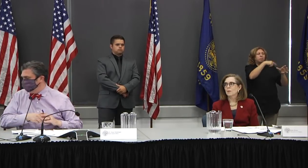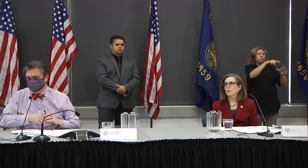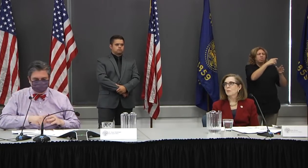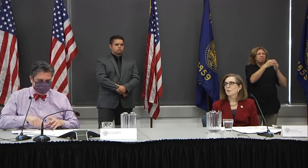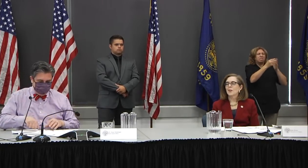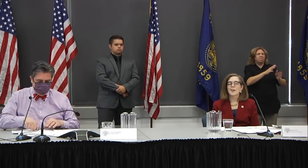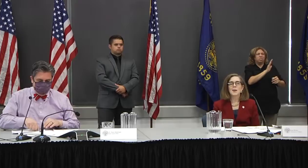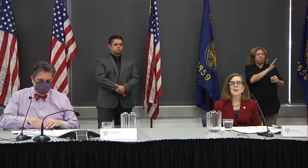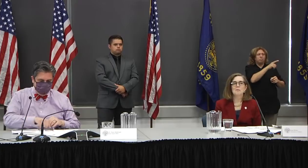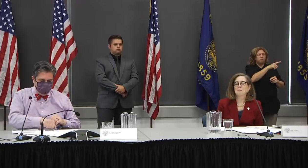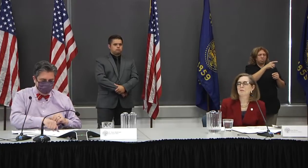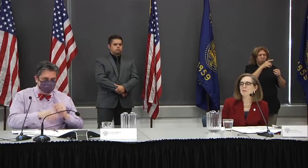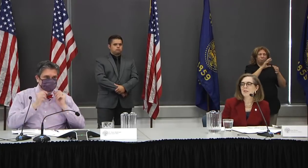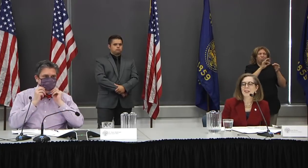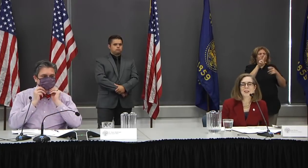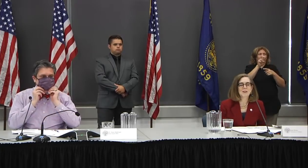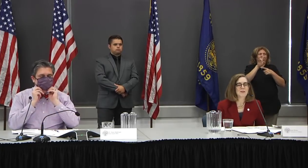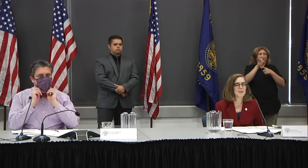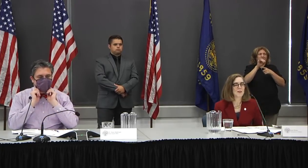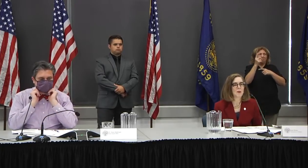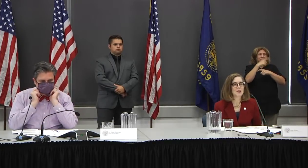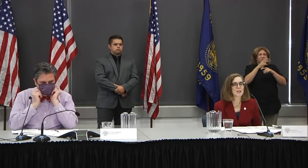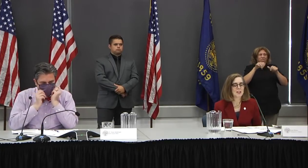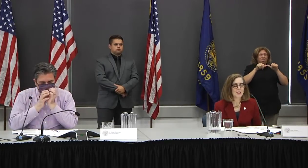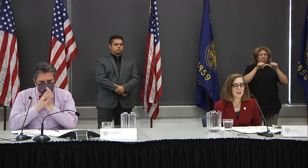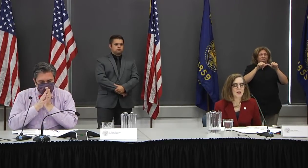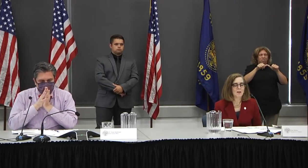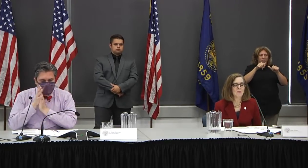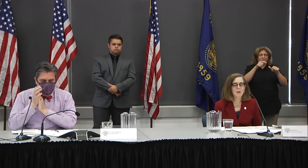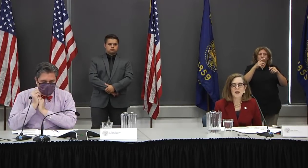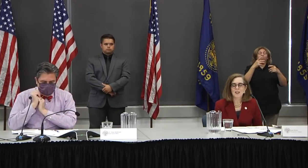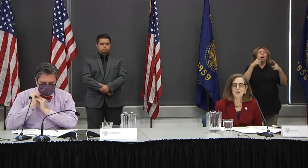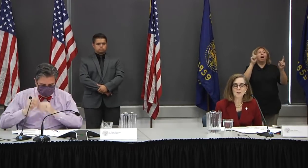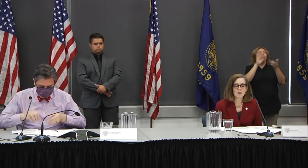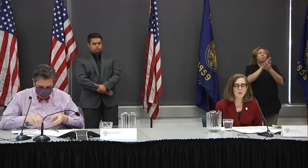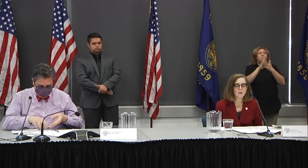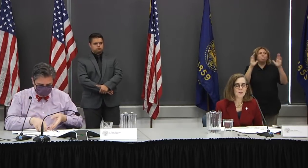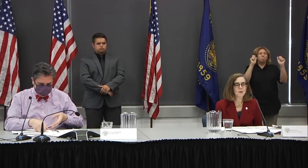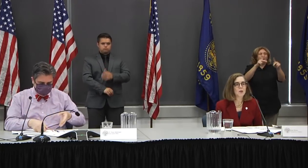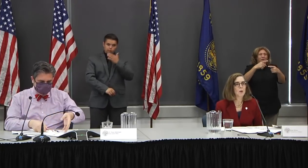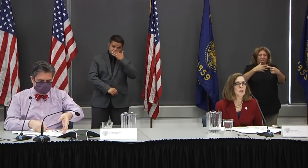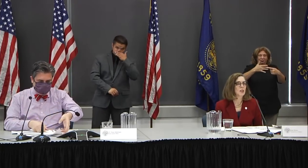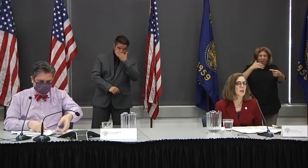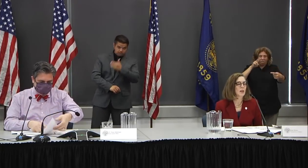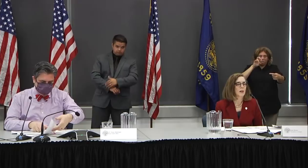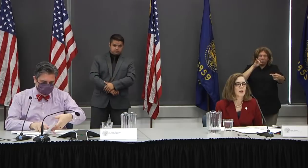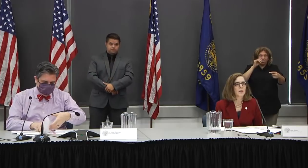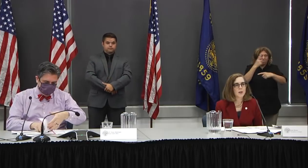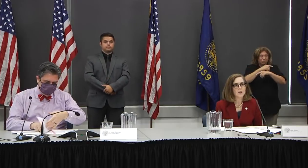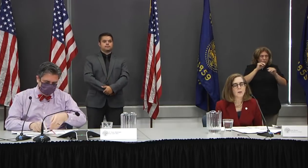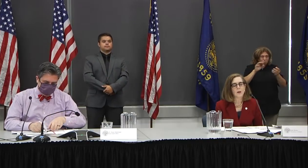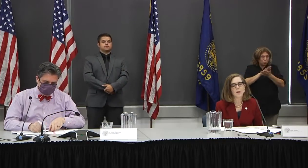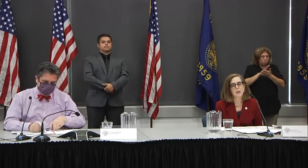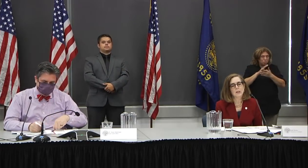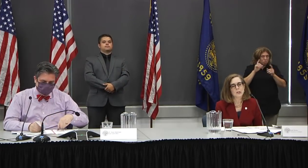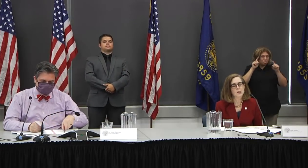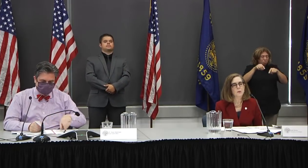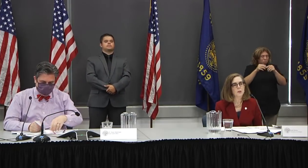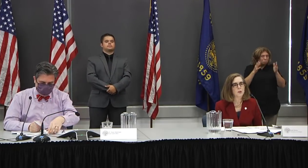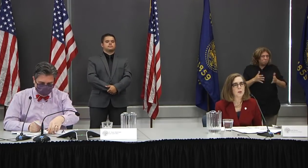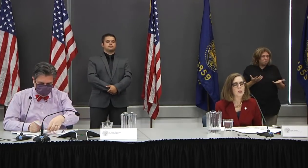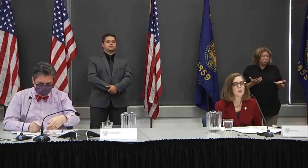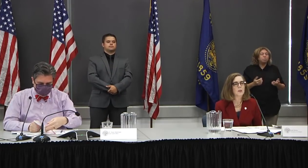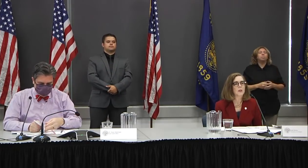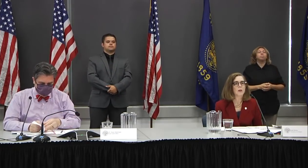that true? Thank you for the question. In terms of your first question, I think the